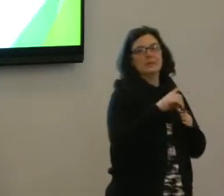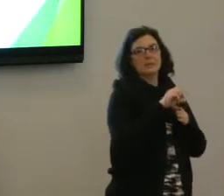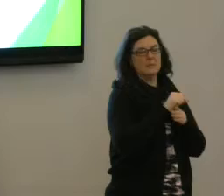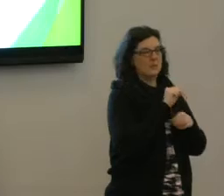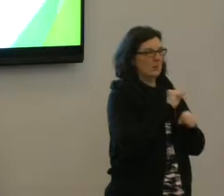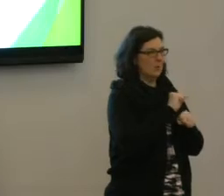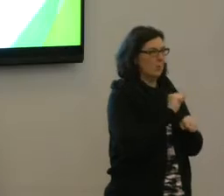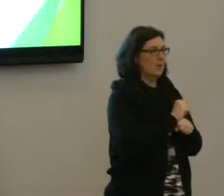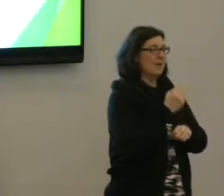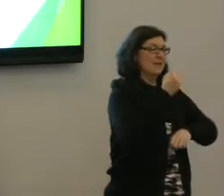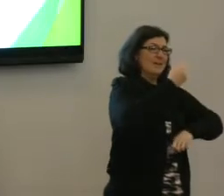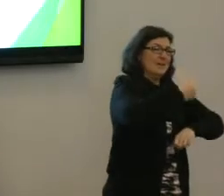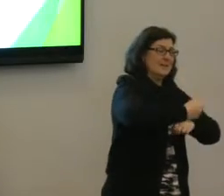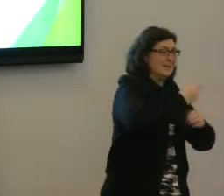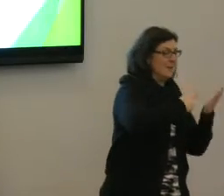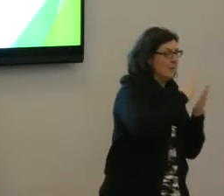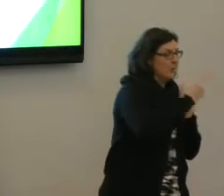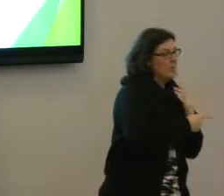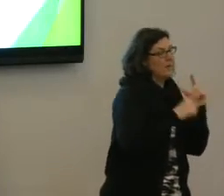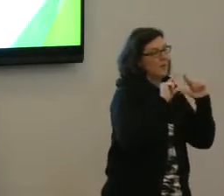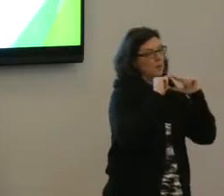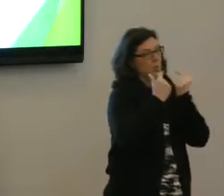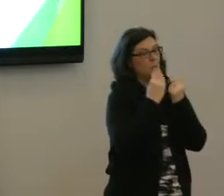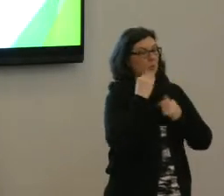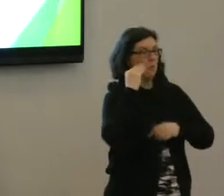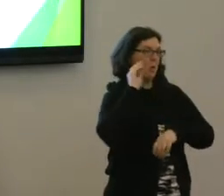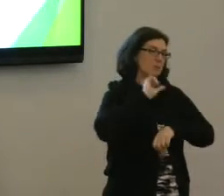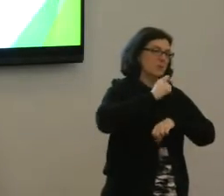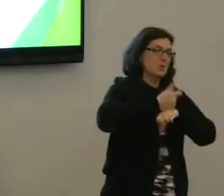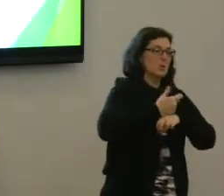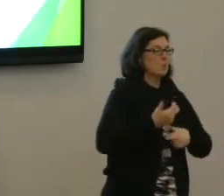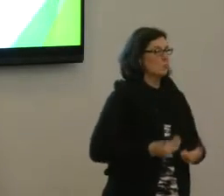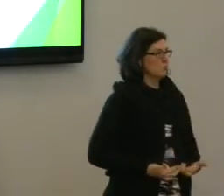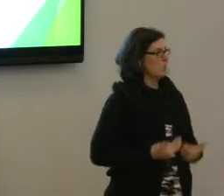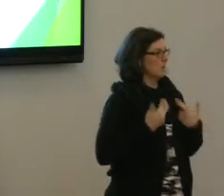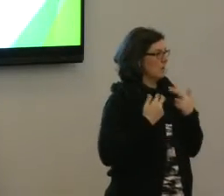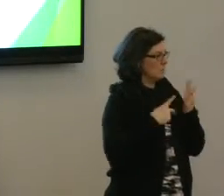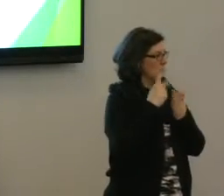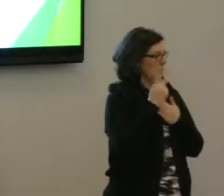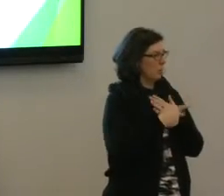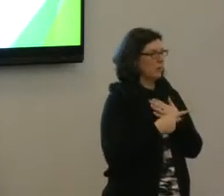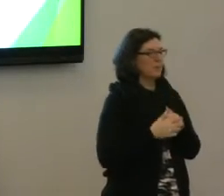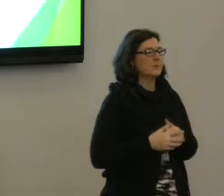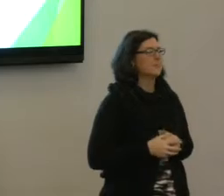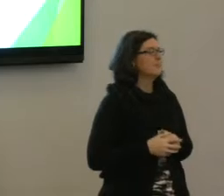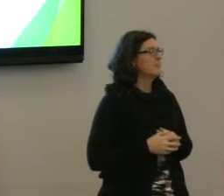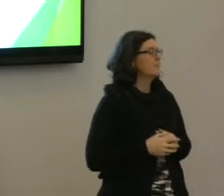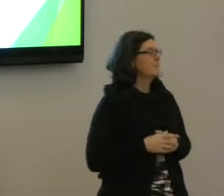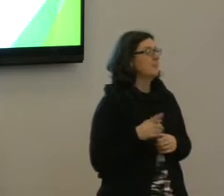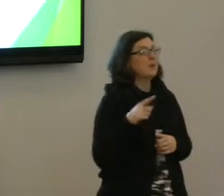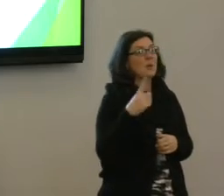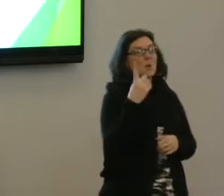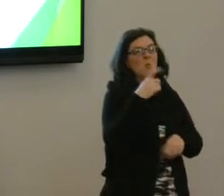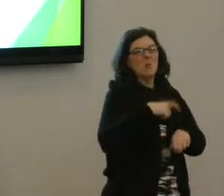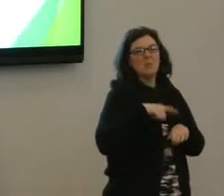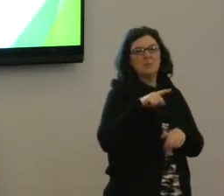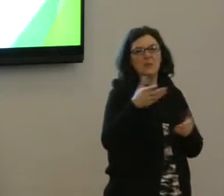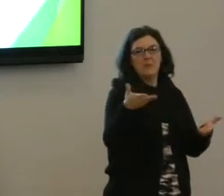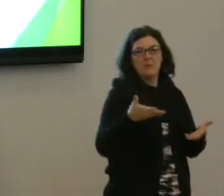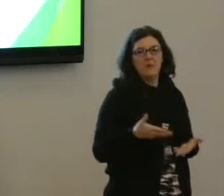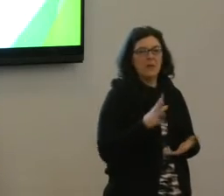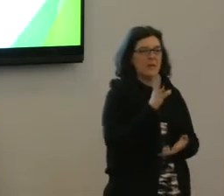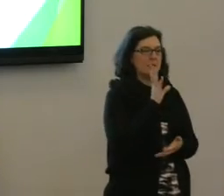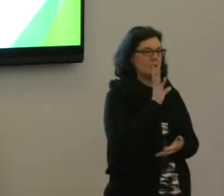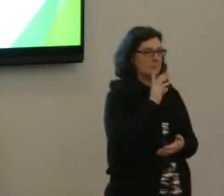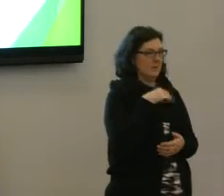day programs. They've got some group homes that they've started, residential programs. And he was invited to speak there one time. And he walked